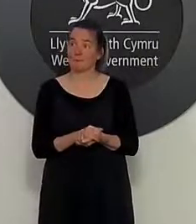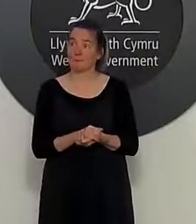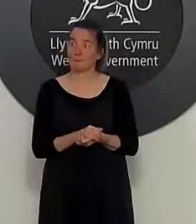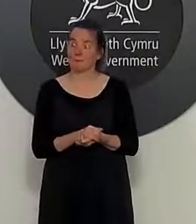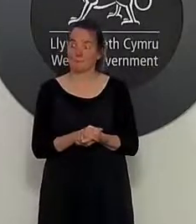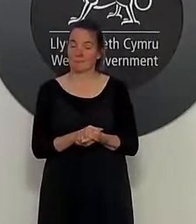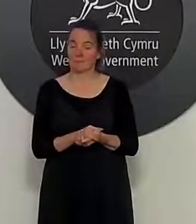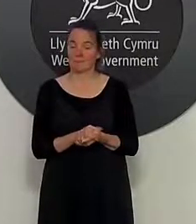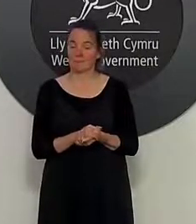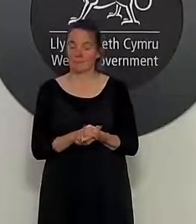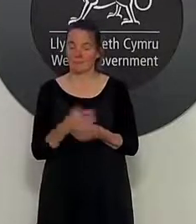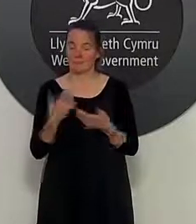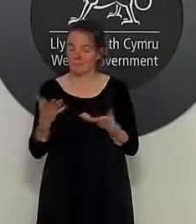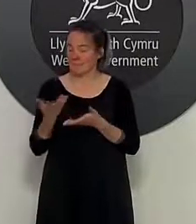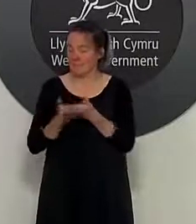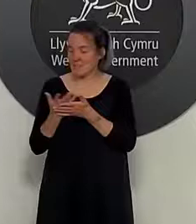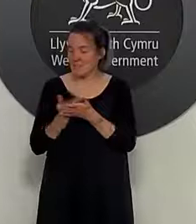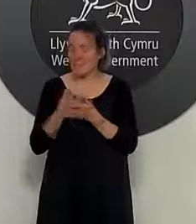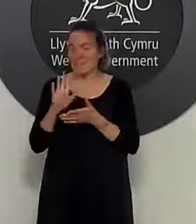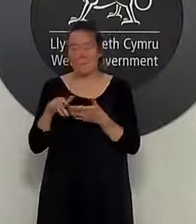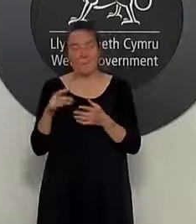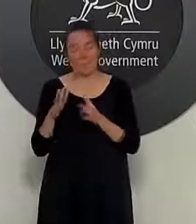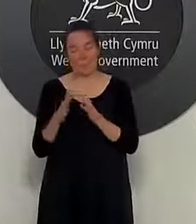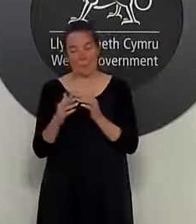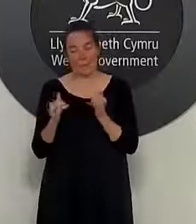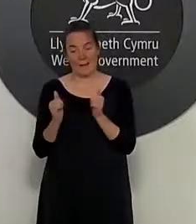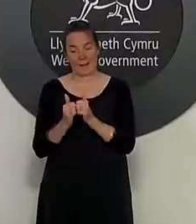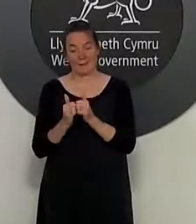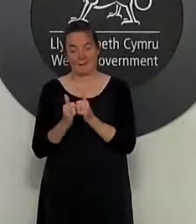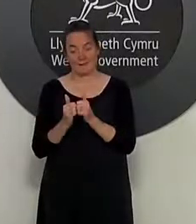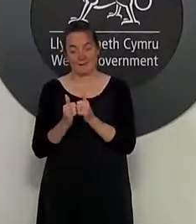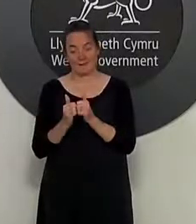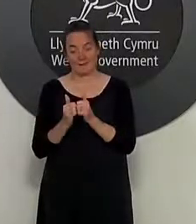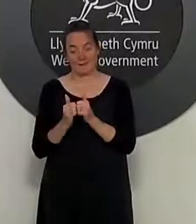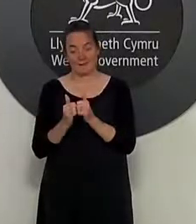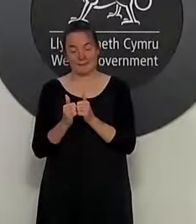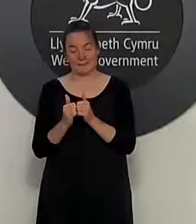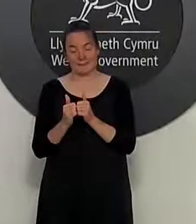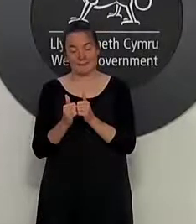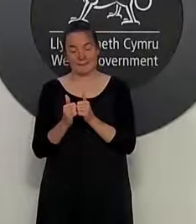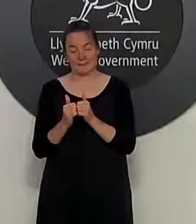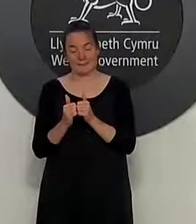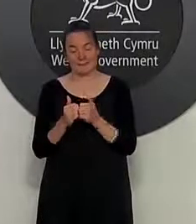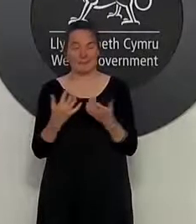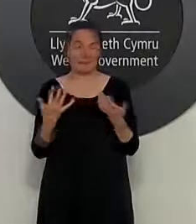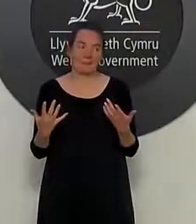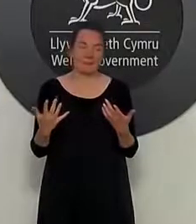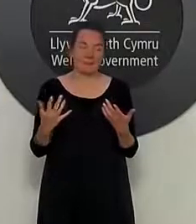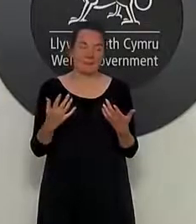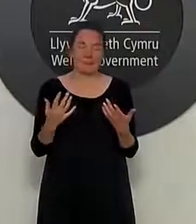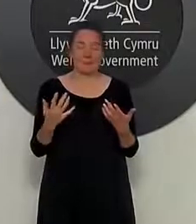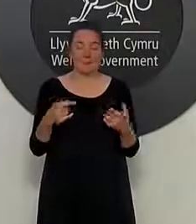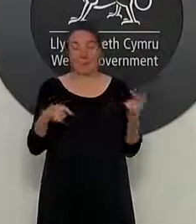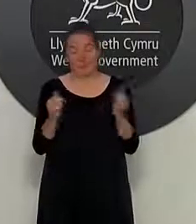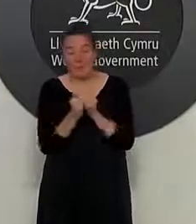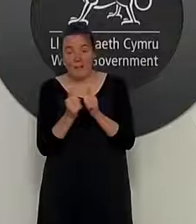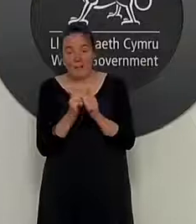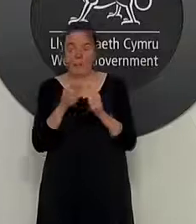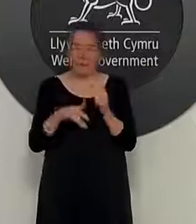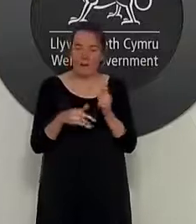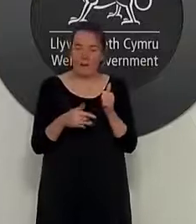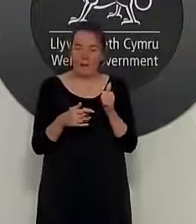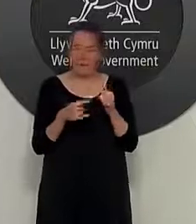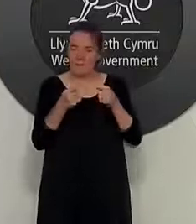following some discussion, I think over the weekend, we just approved that just because we agree in many, many important areas doesn't mean